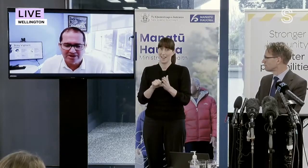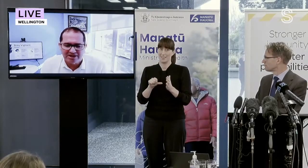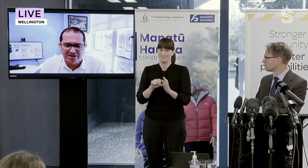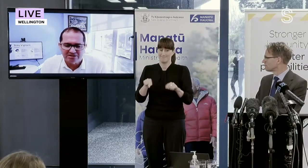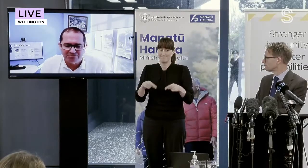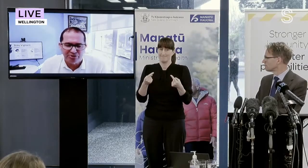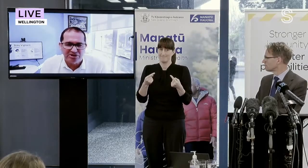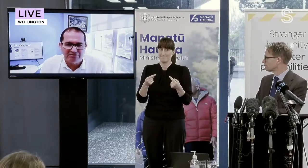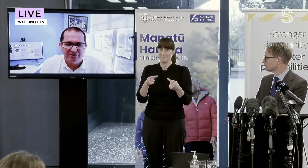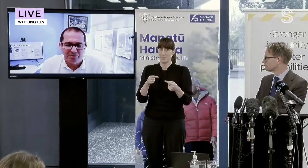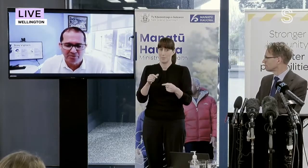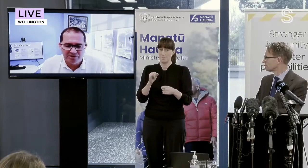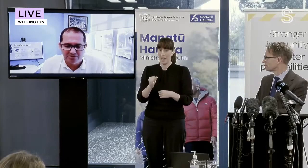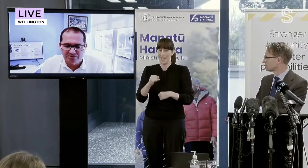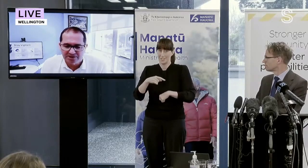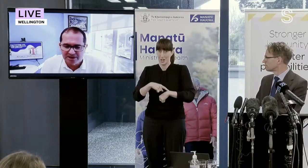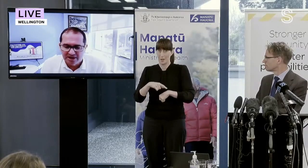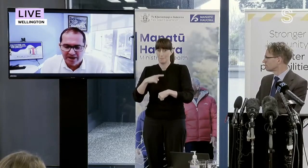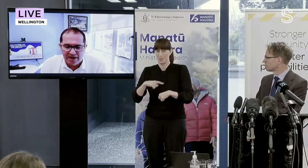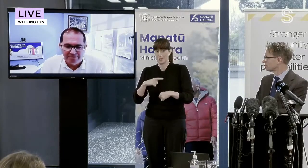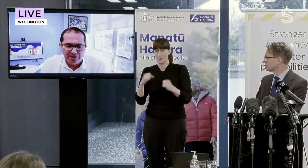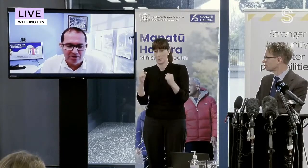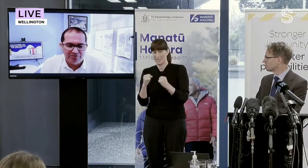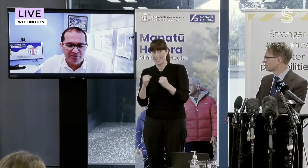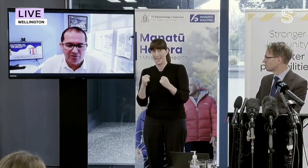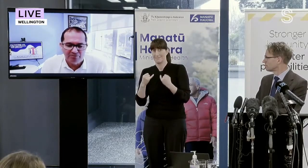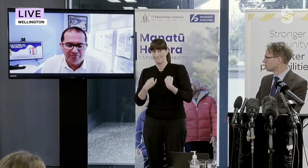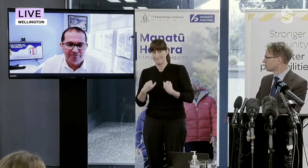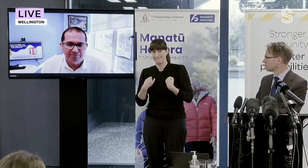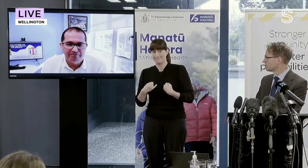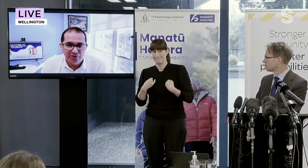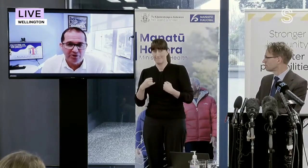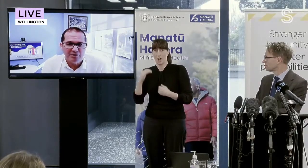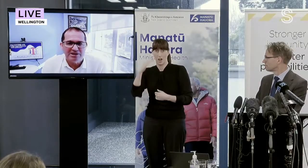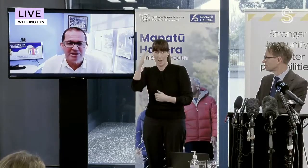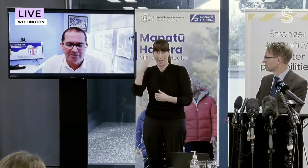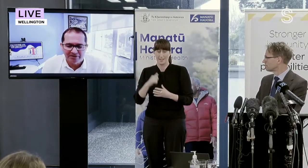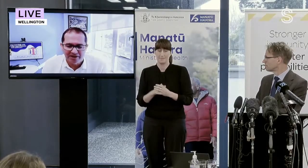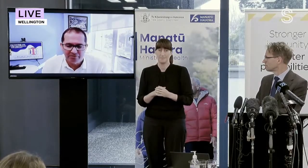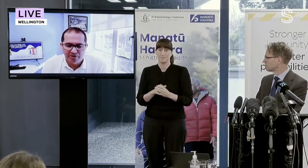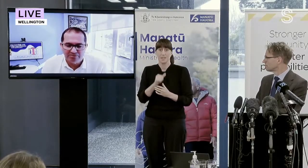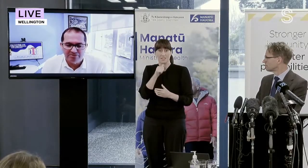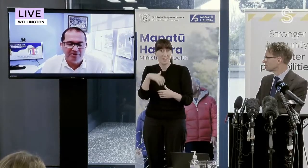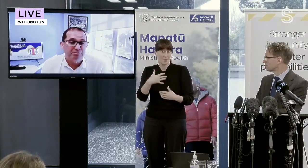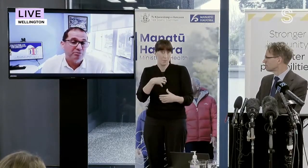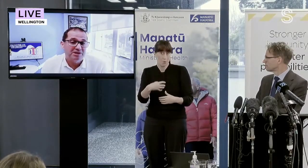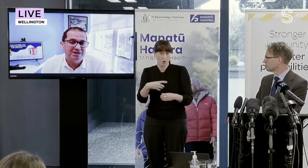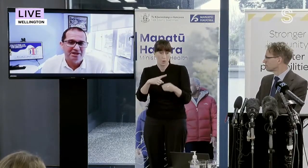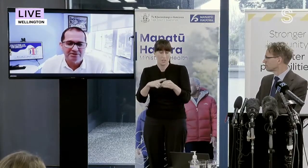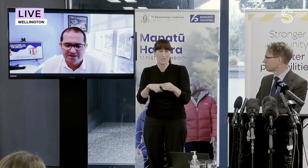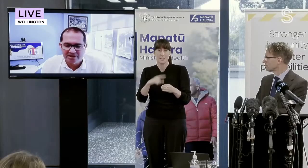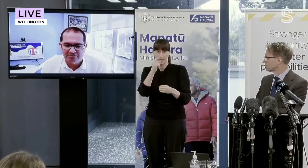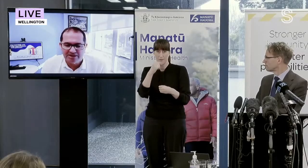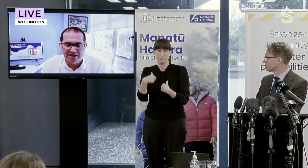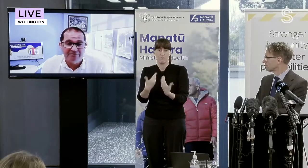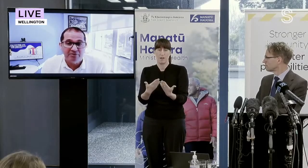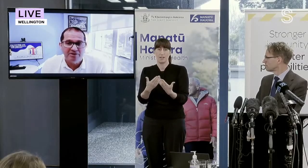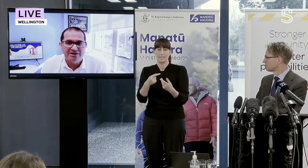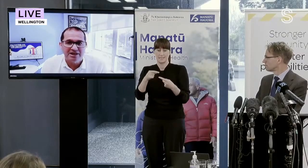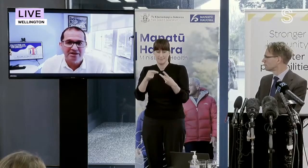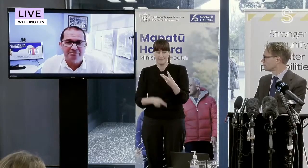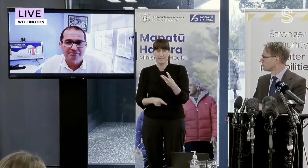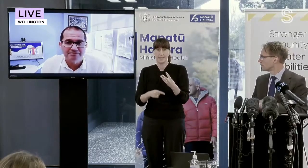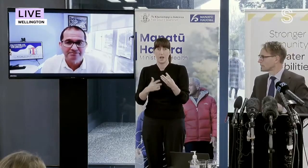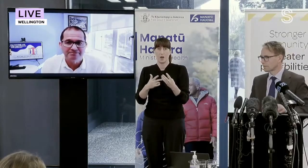got such pressure from the winter illness. But look, if we've got further questions about that, we can provide a more detailed statement following